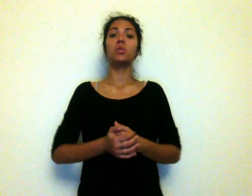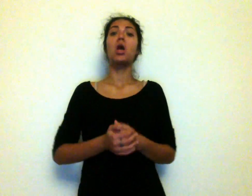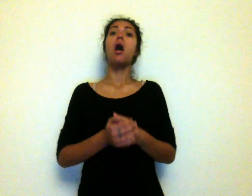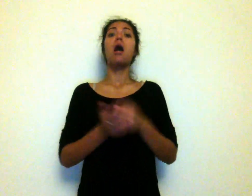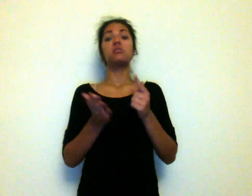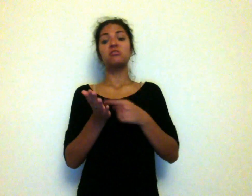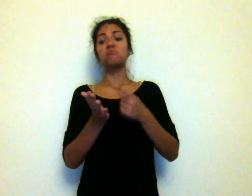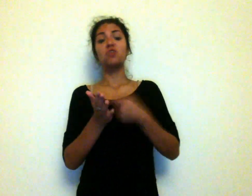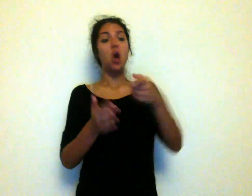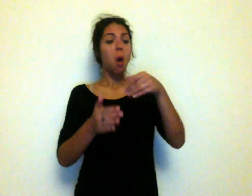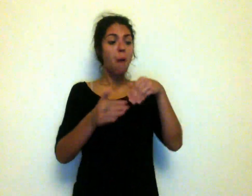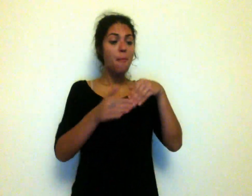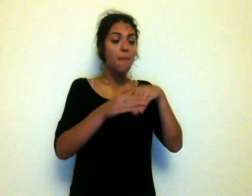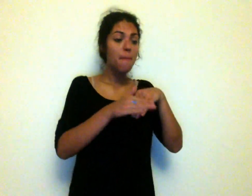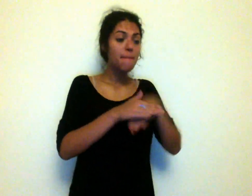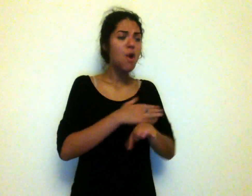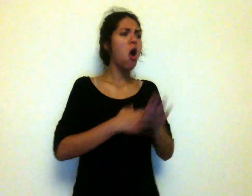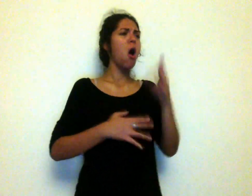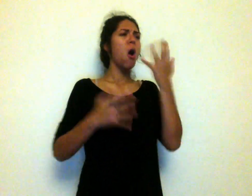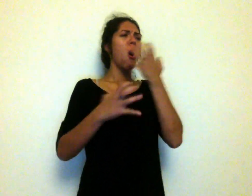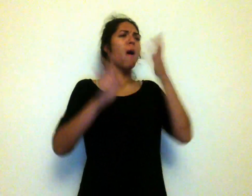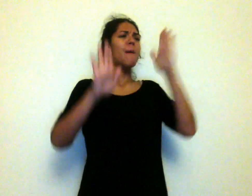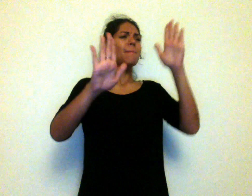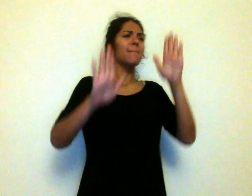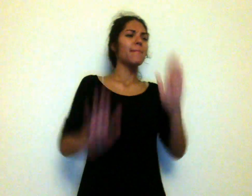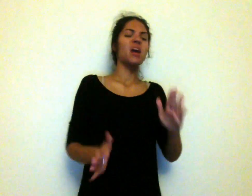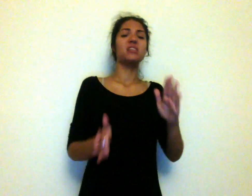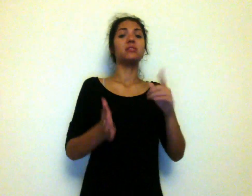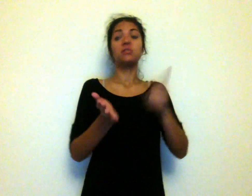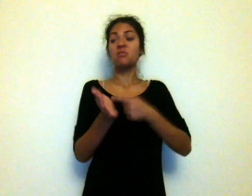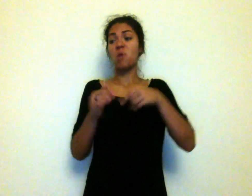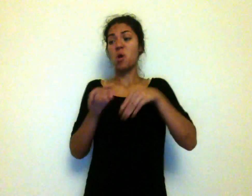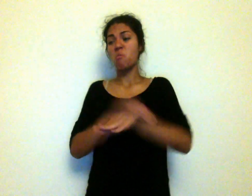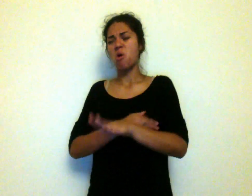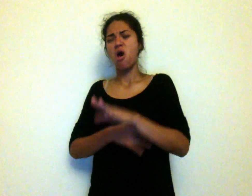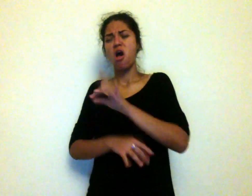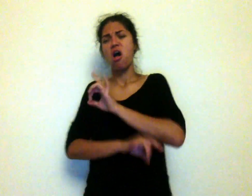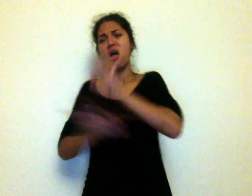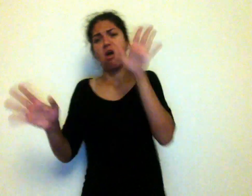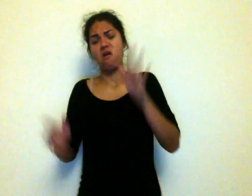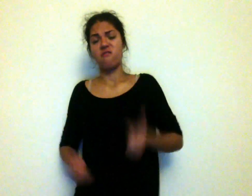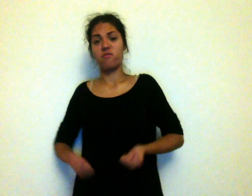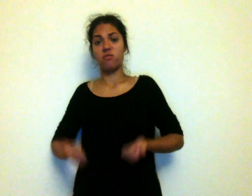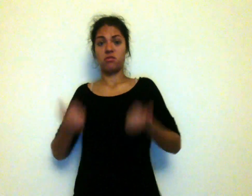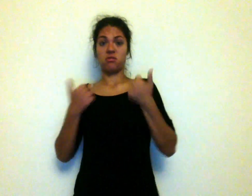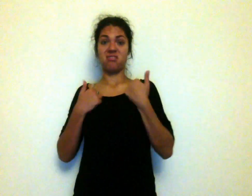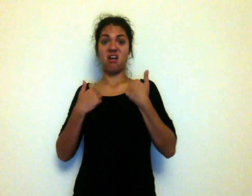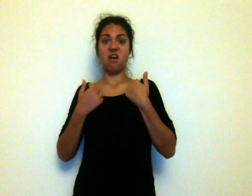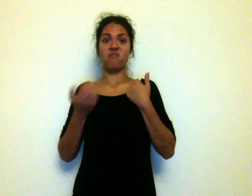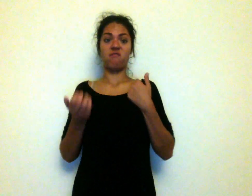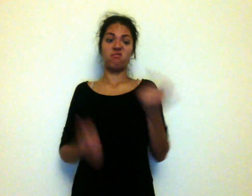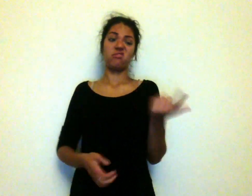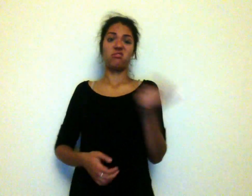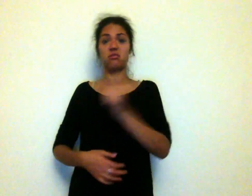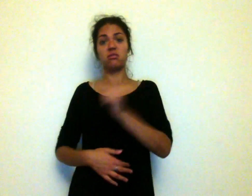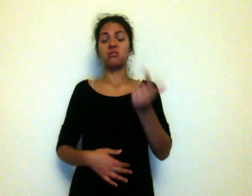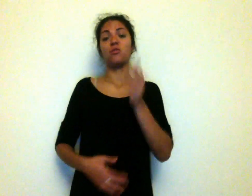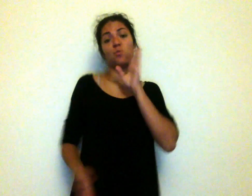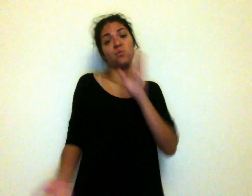crest, sometimes you'll be smothered by it. If you want to read a classic book on Indian fatalism, read the book